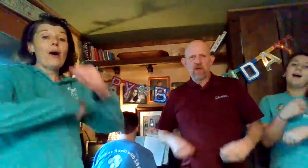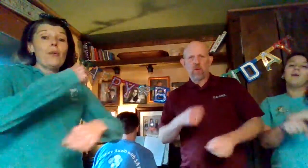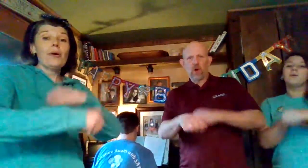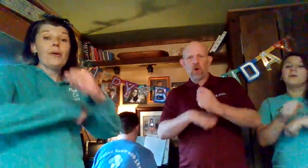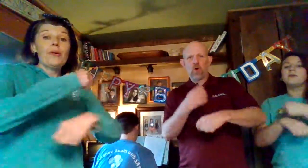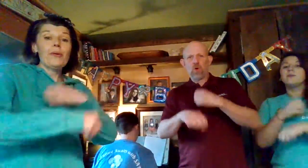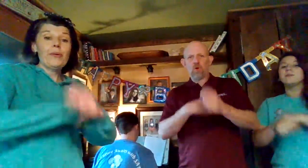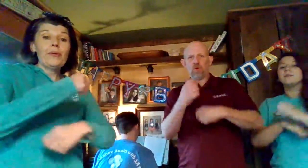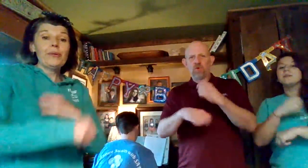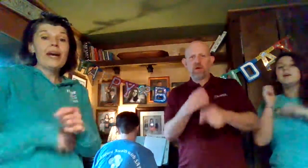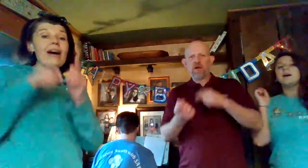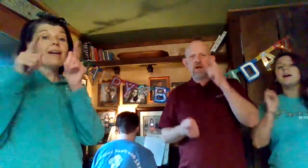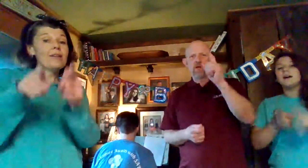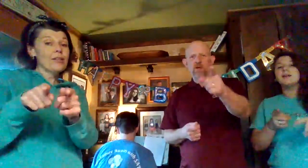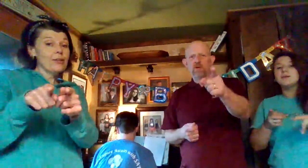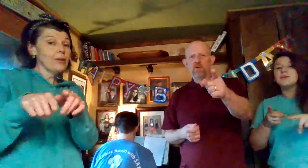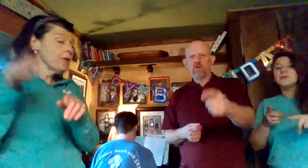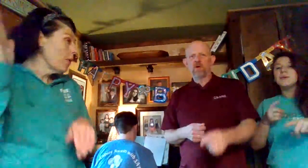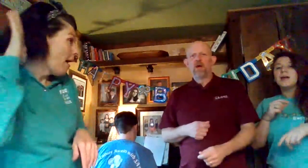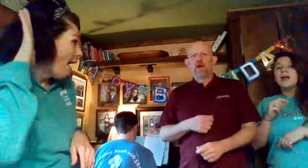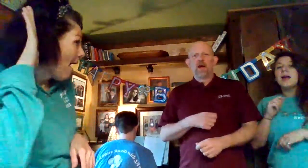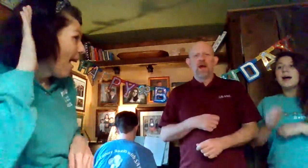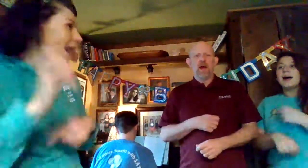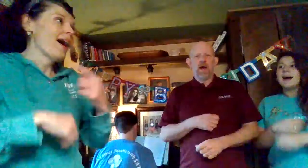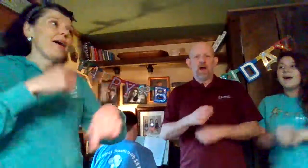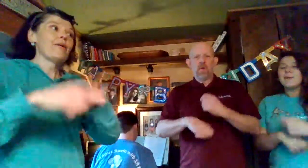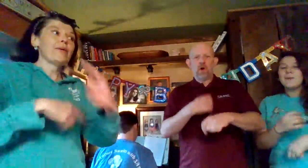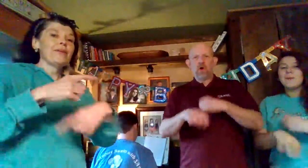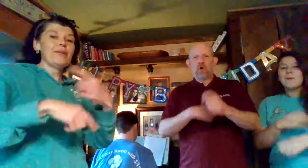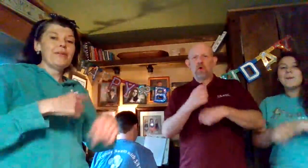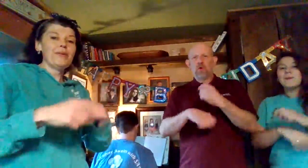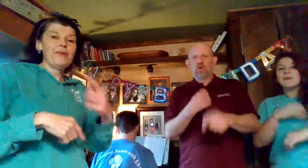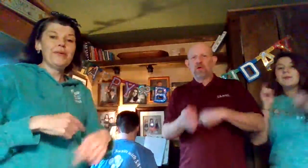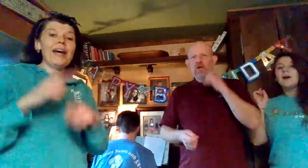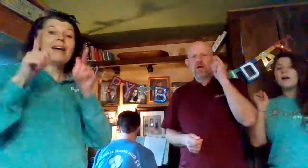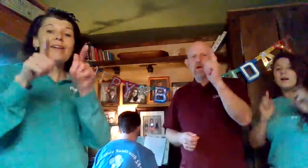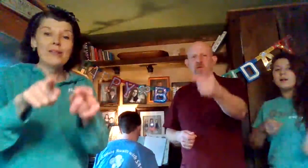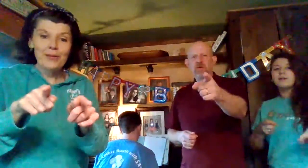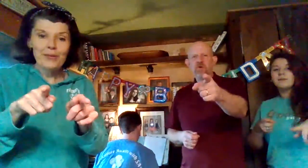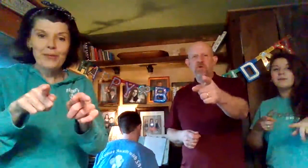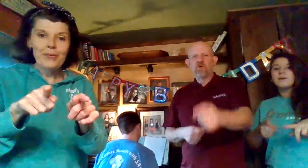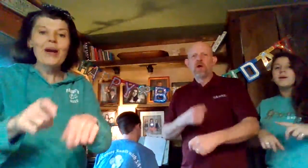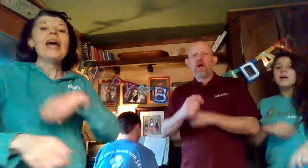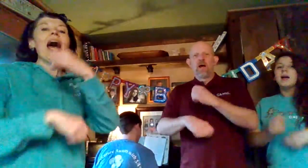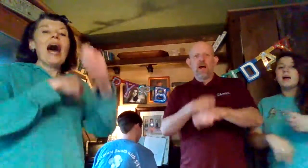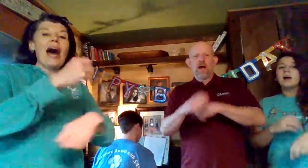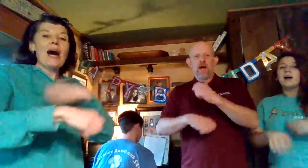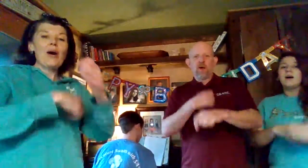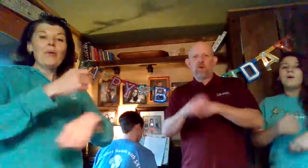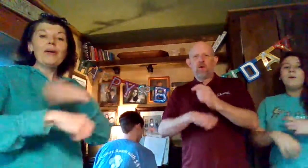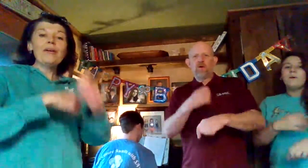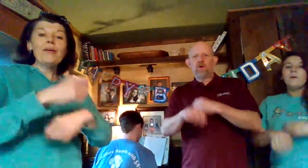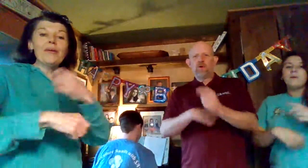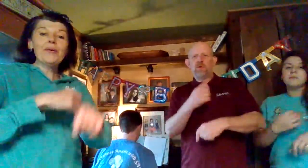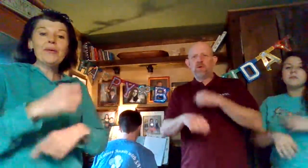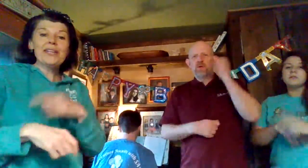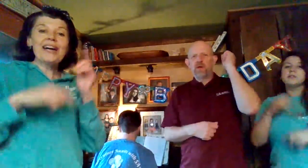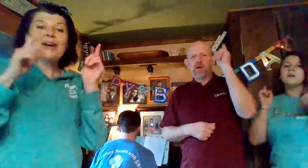How old are you? How old are you? How old are